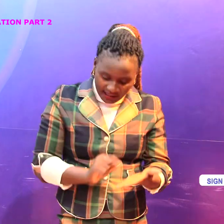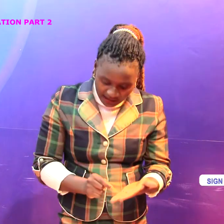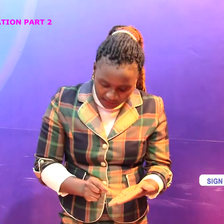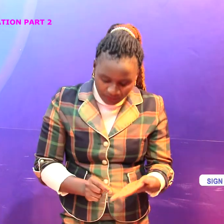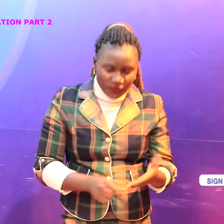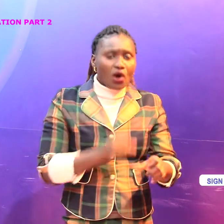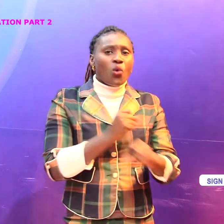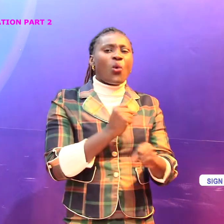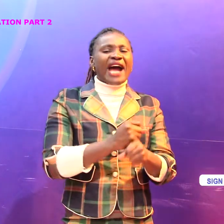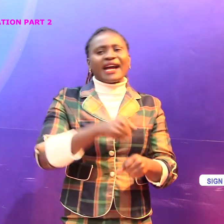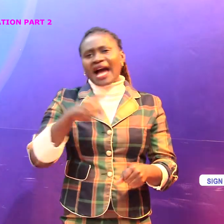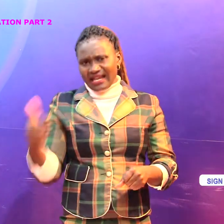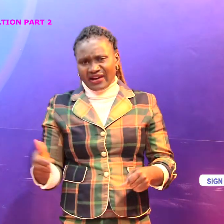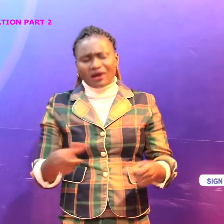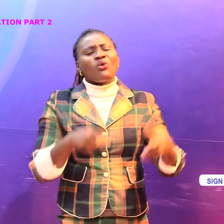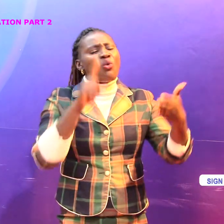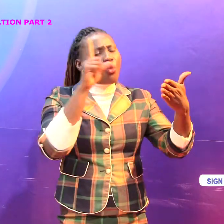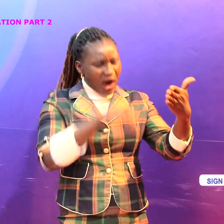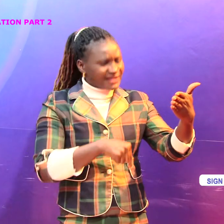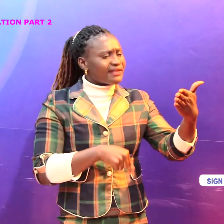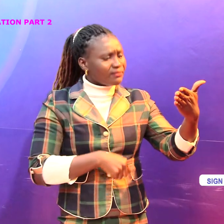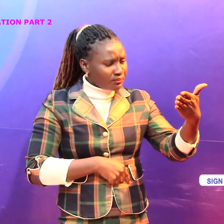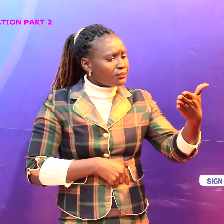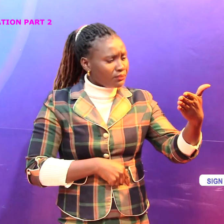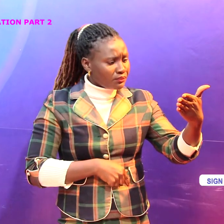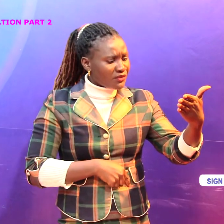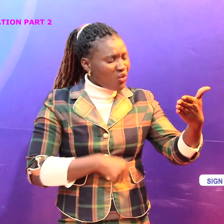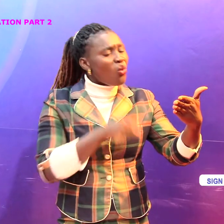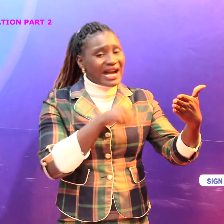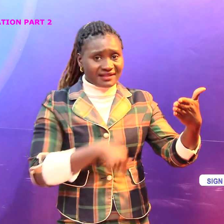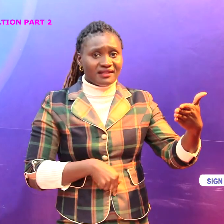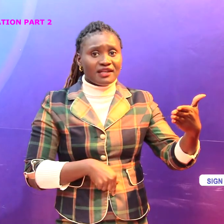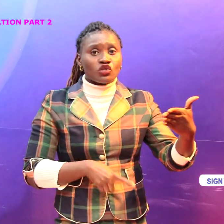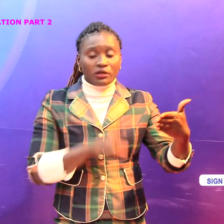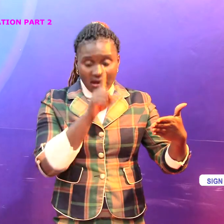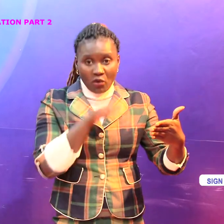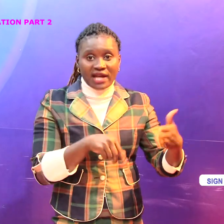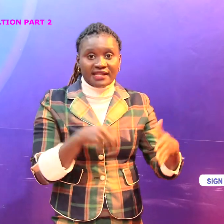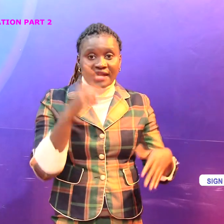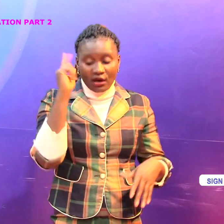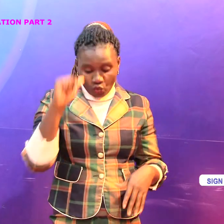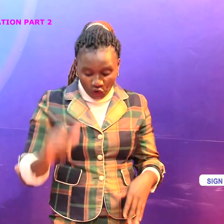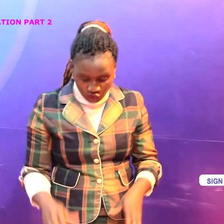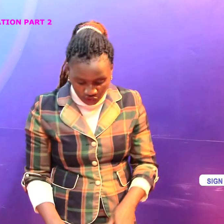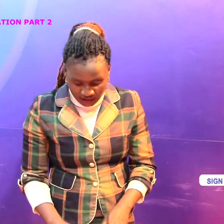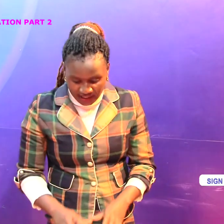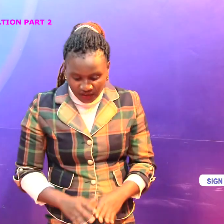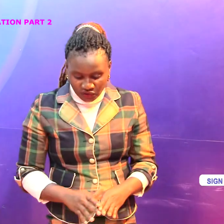secretary, work, other. What? What? So remember, what is a question.